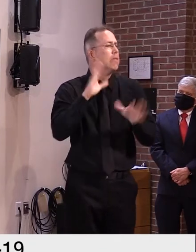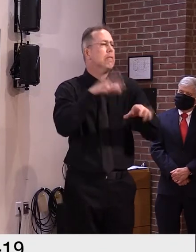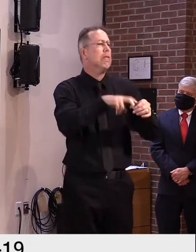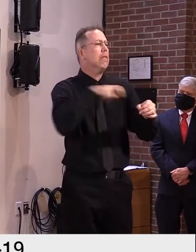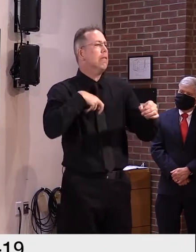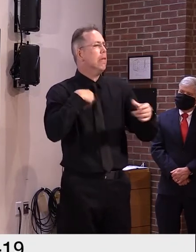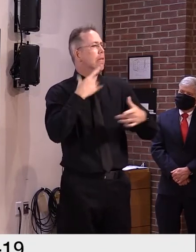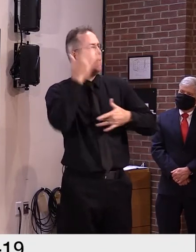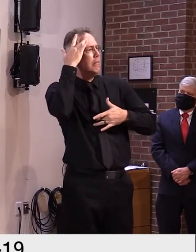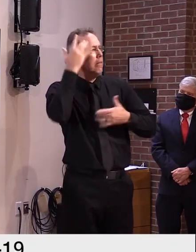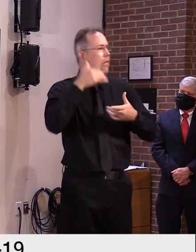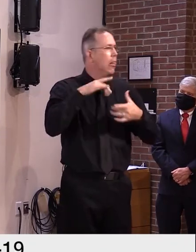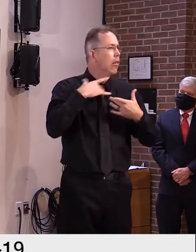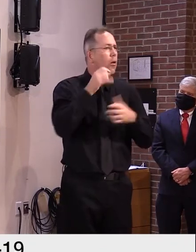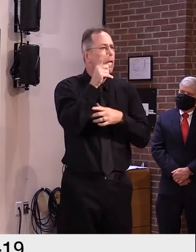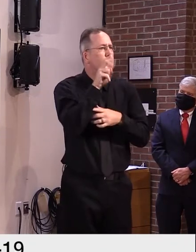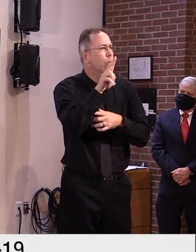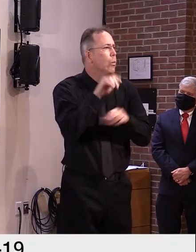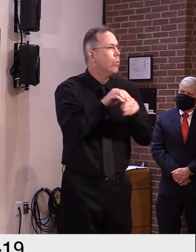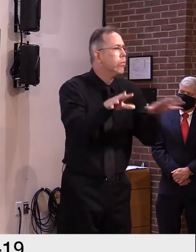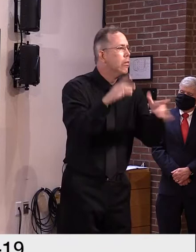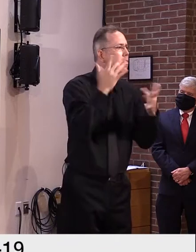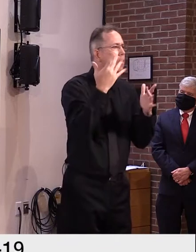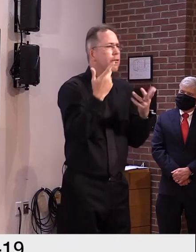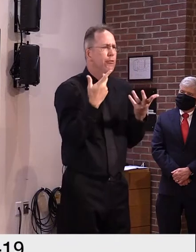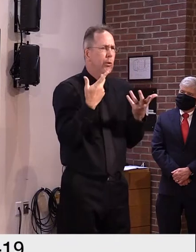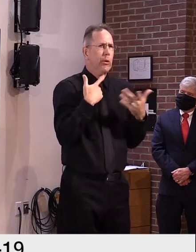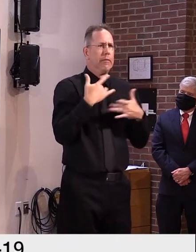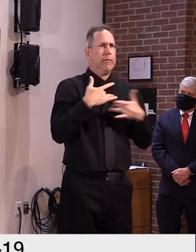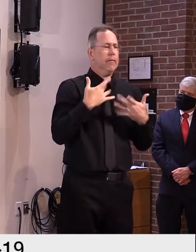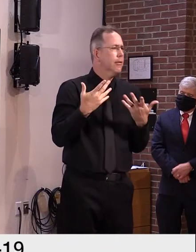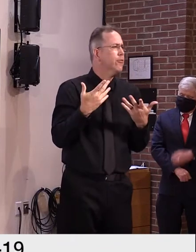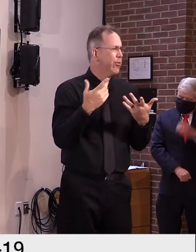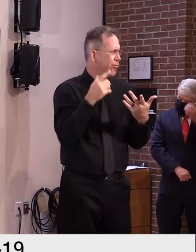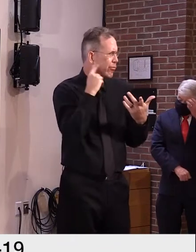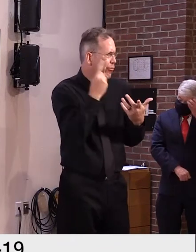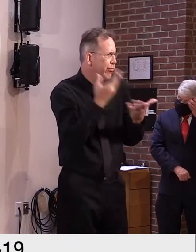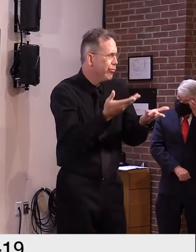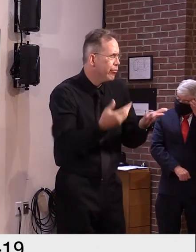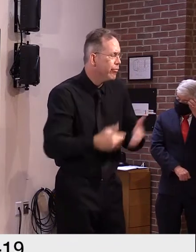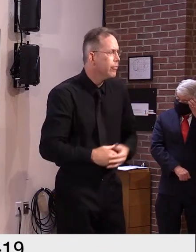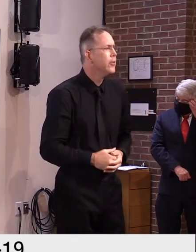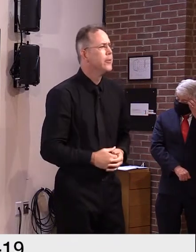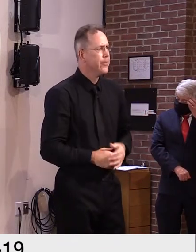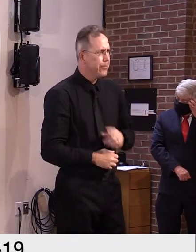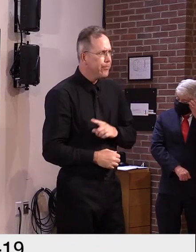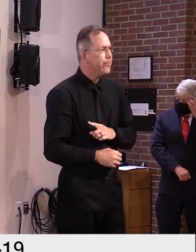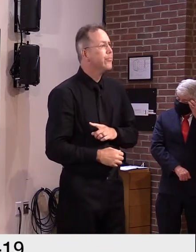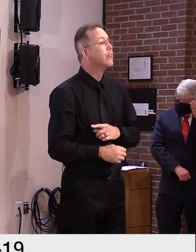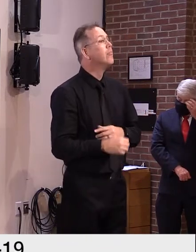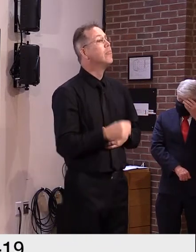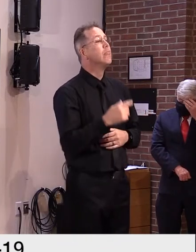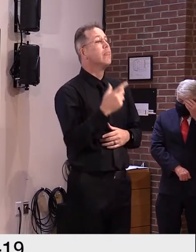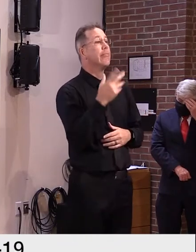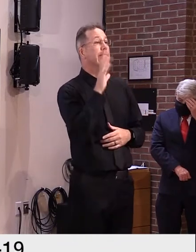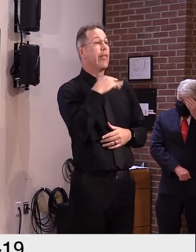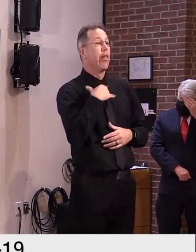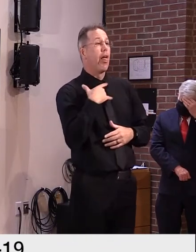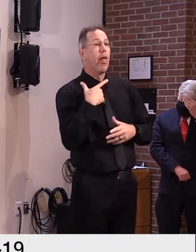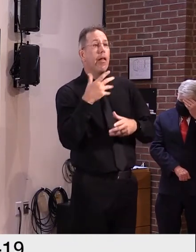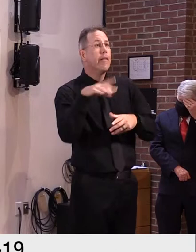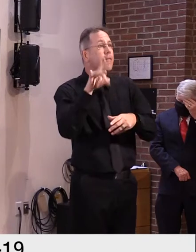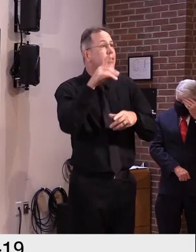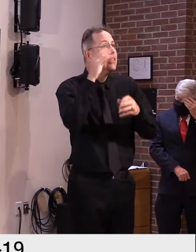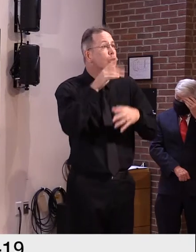of the communication, I'd say I haven't seen it. I think it just points, as I've made the observation, the schools, the logistics involved with